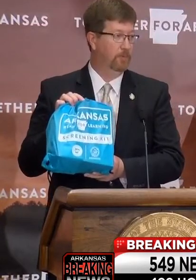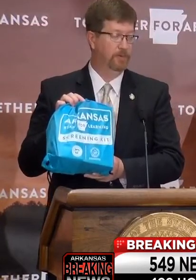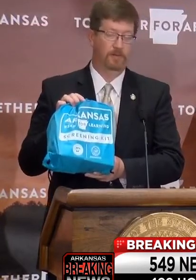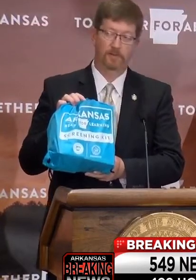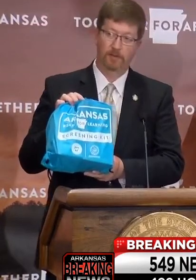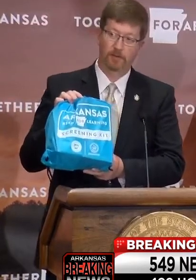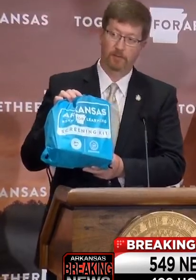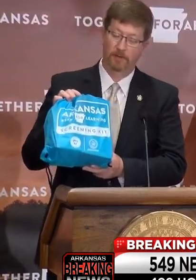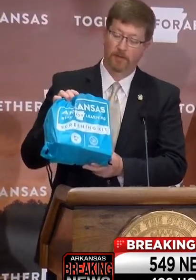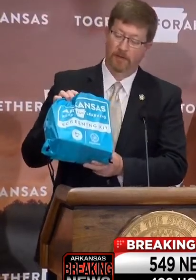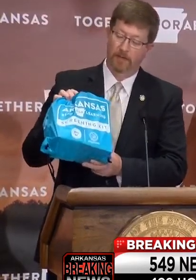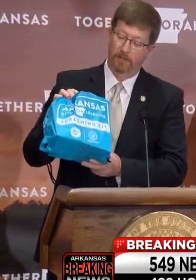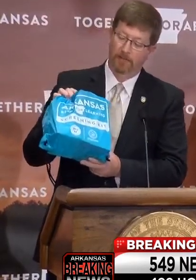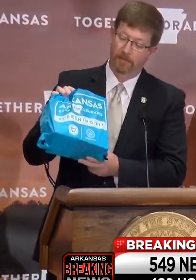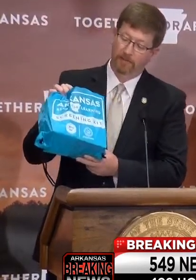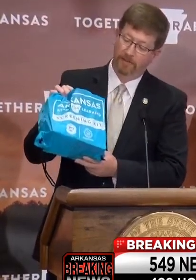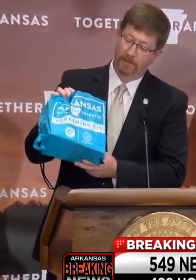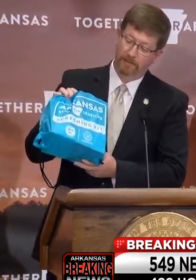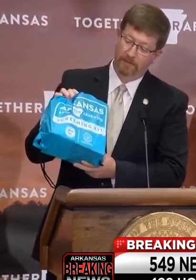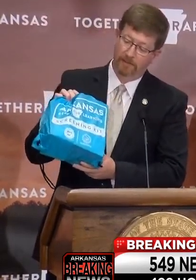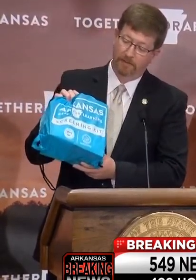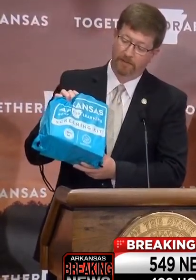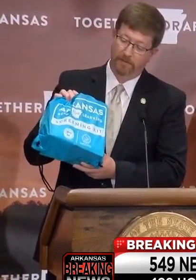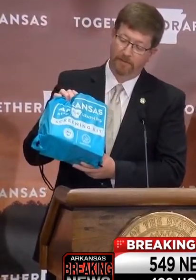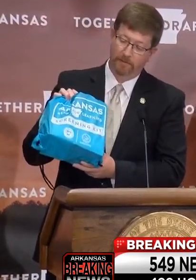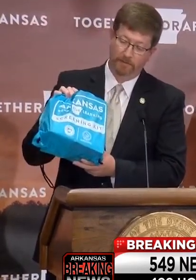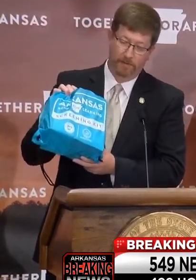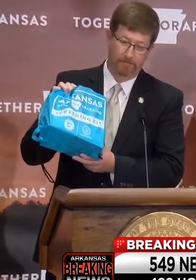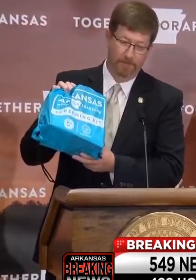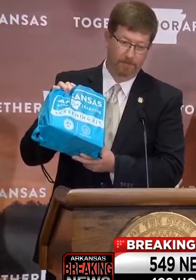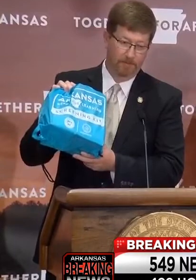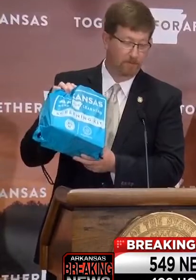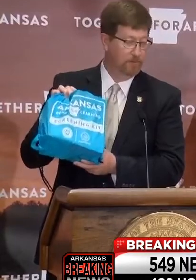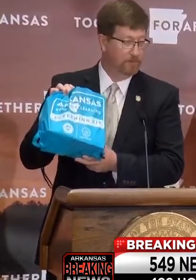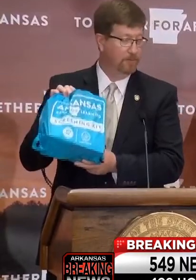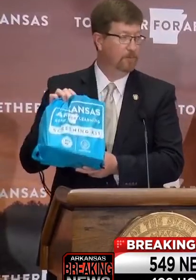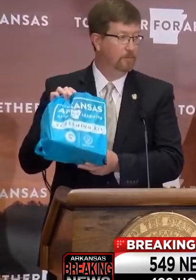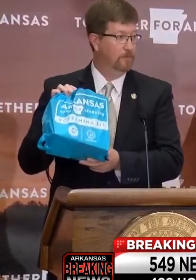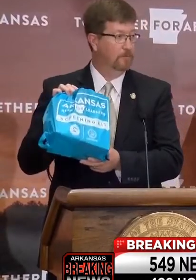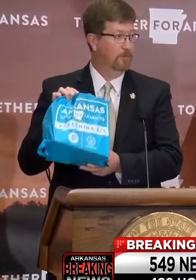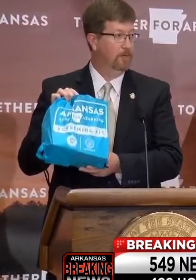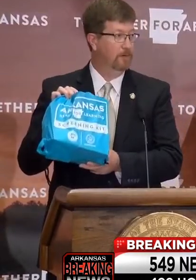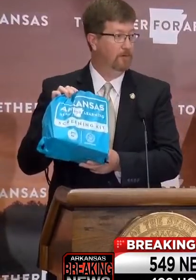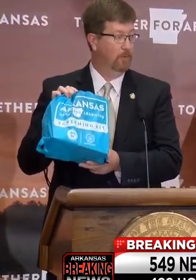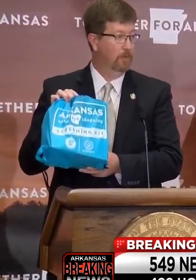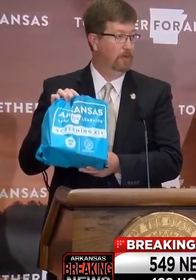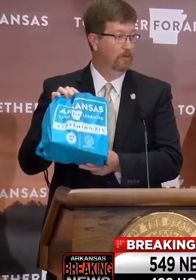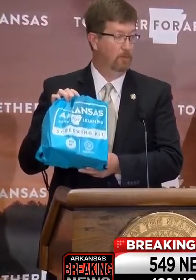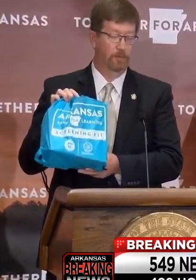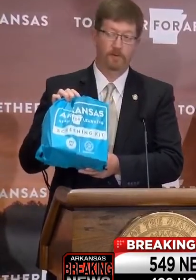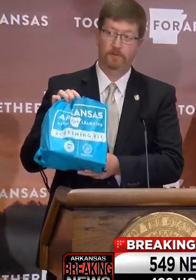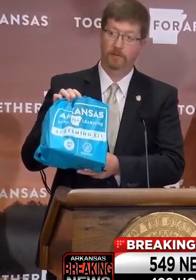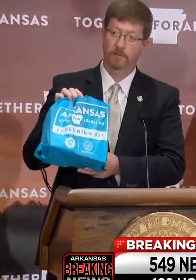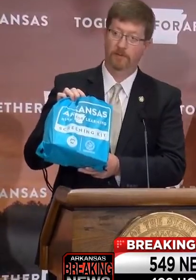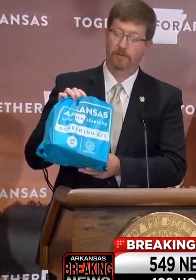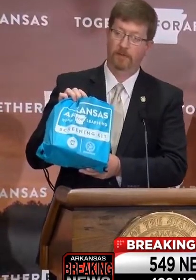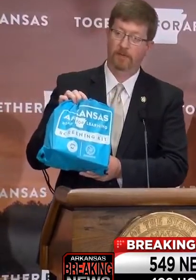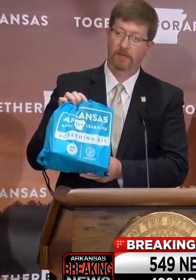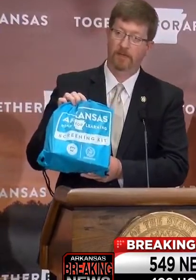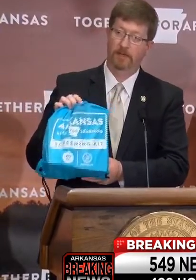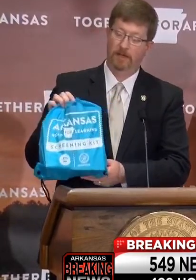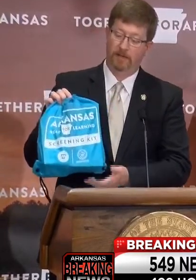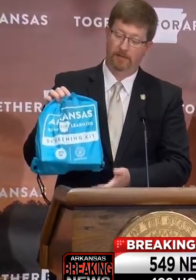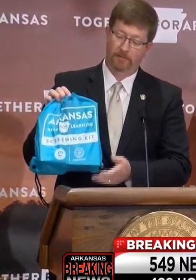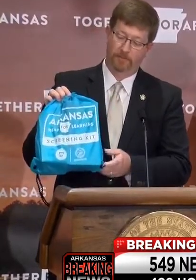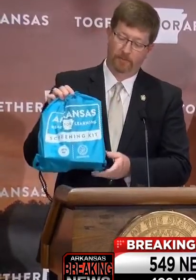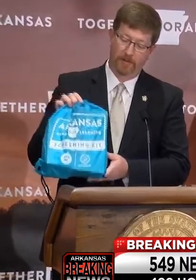entry points that they use. But this kit is if a district chooses to screen their employees or their students as they come